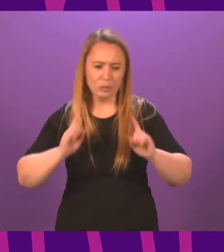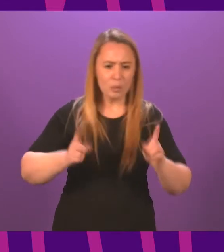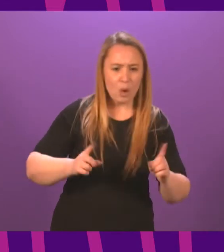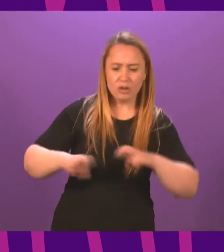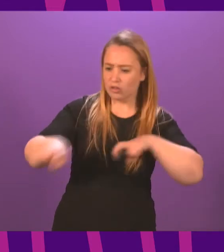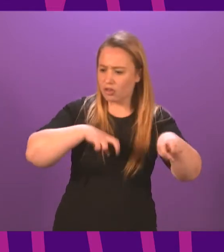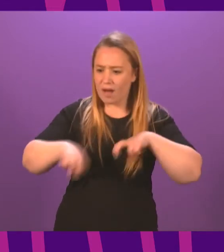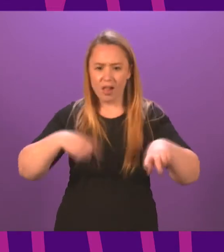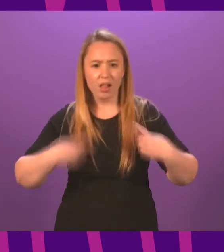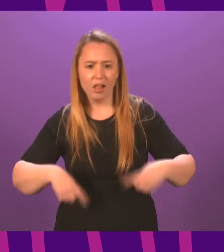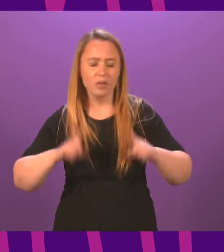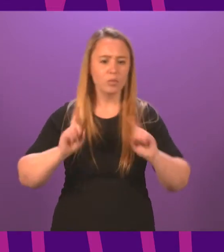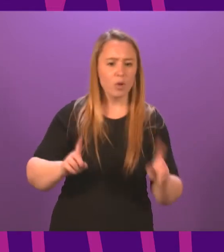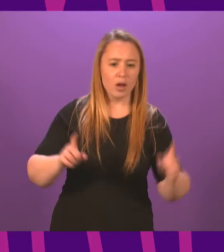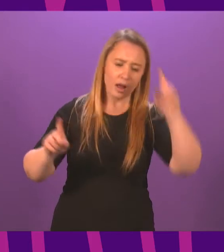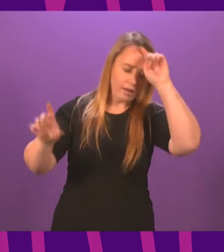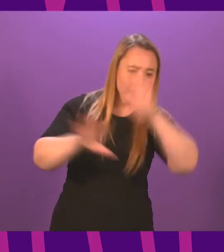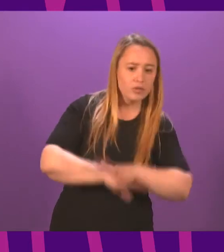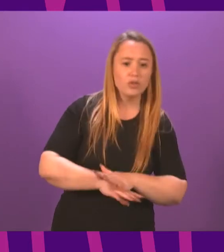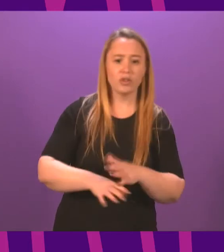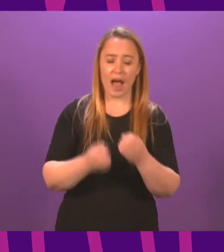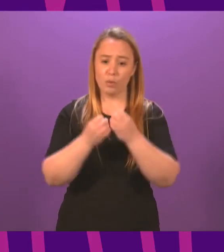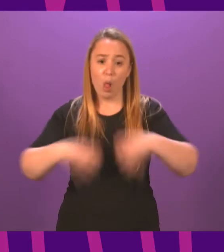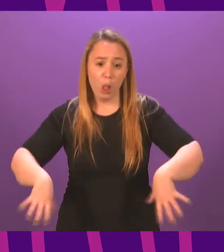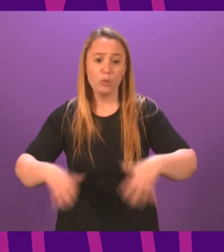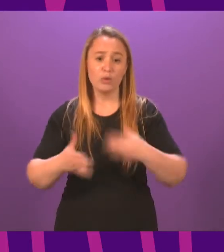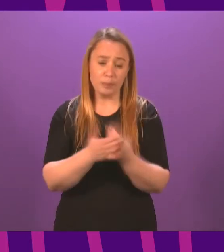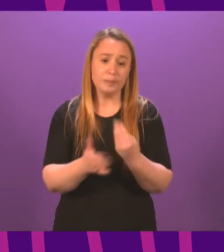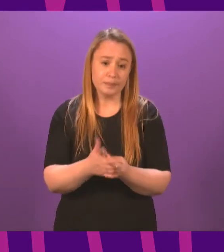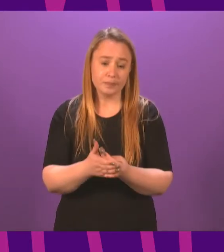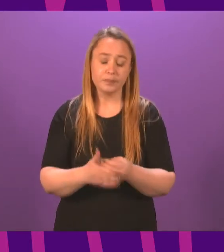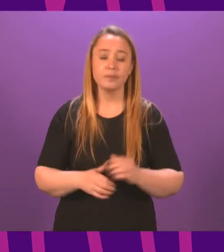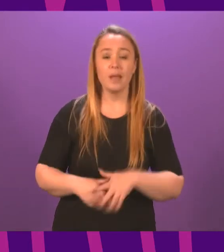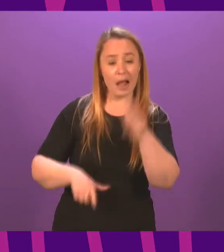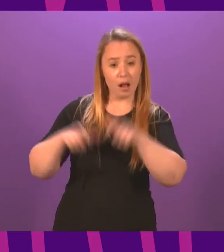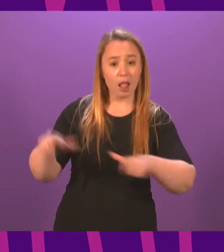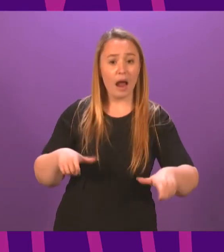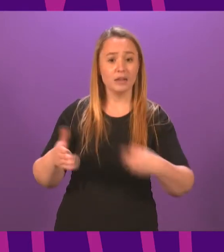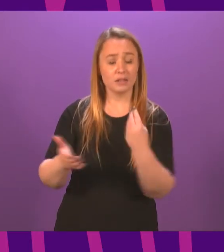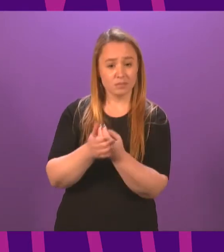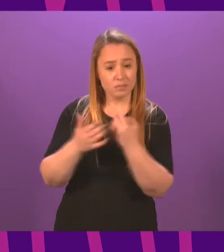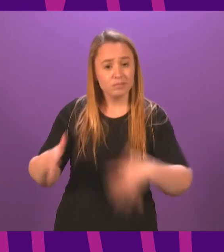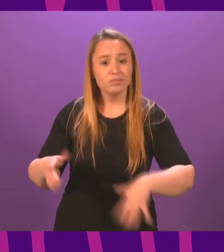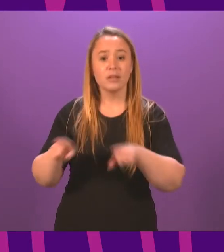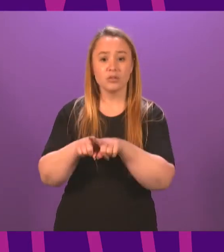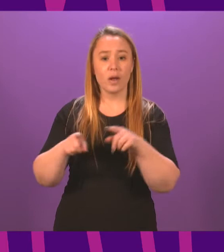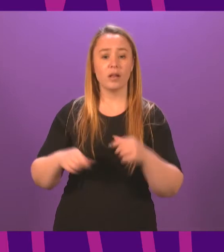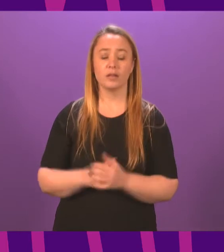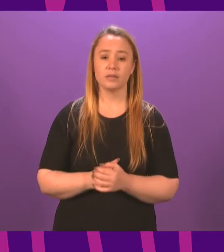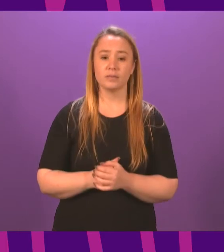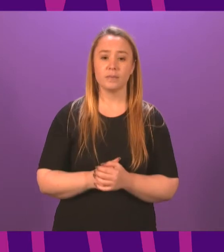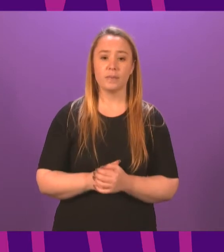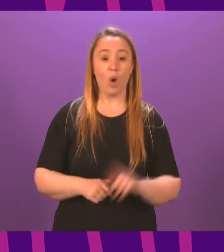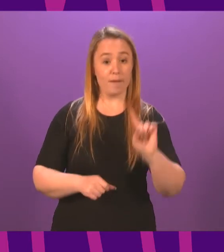the confusion and losses it will cause him and his clients. He last received money from travel companies on the 1st of